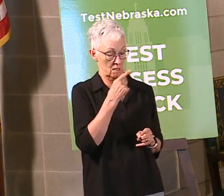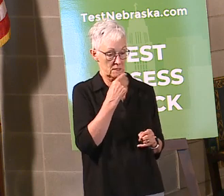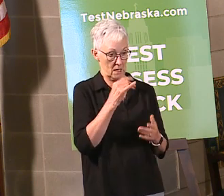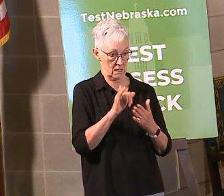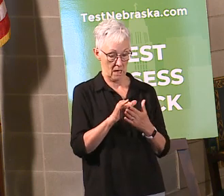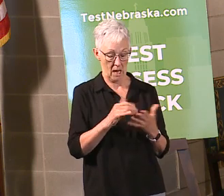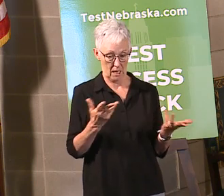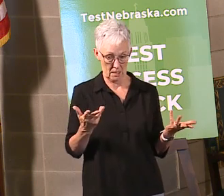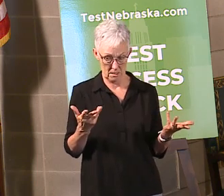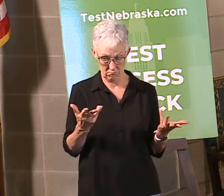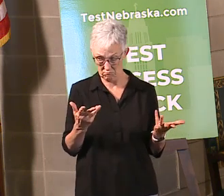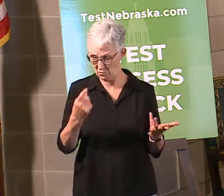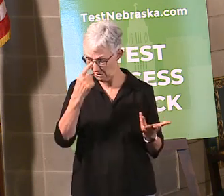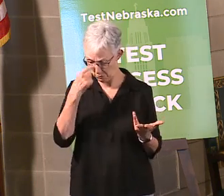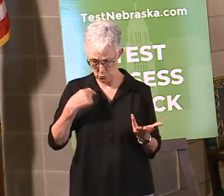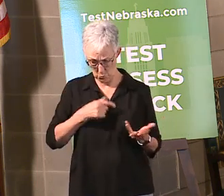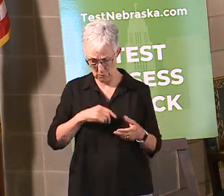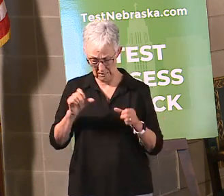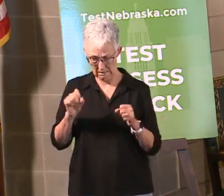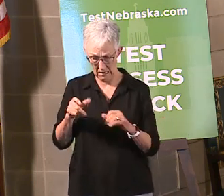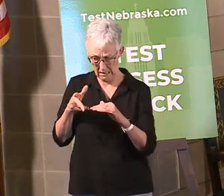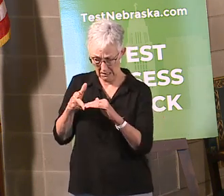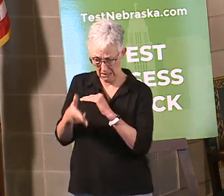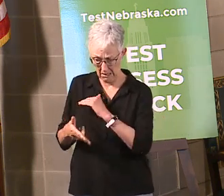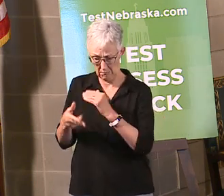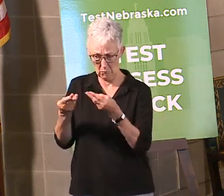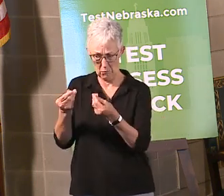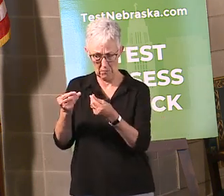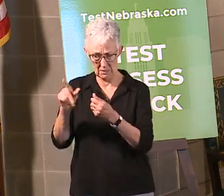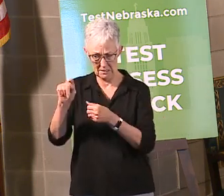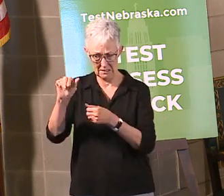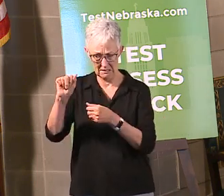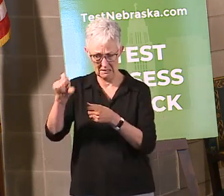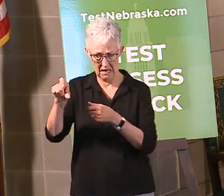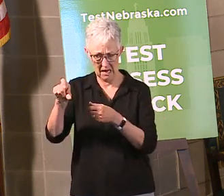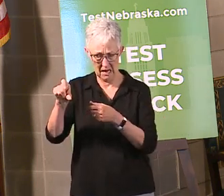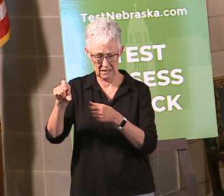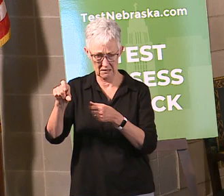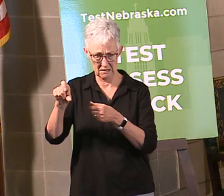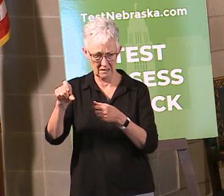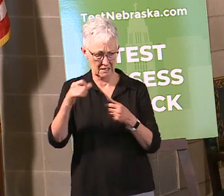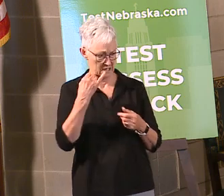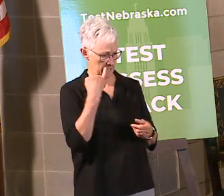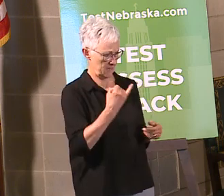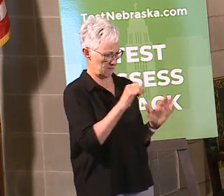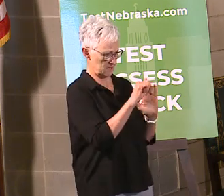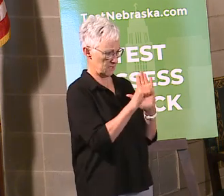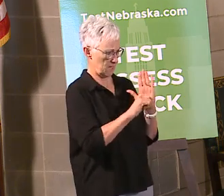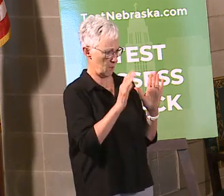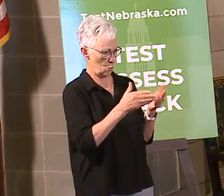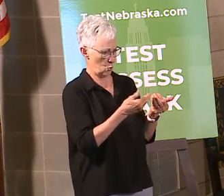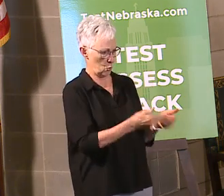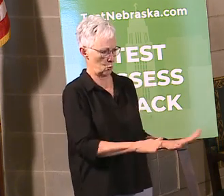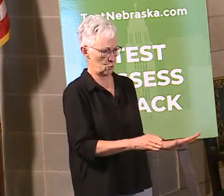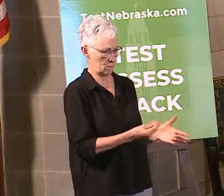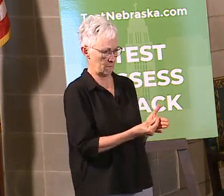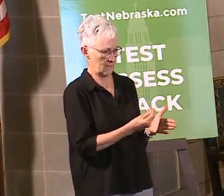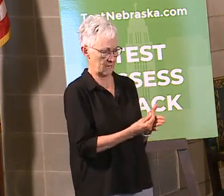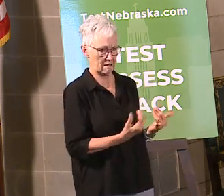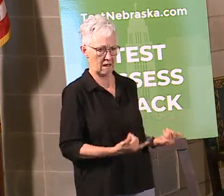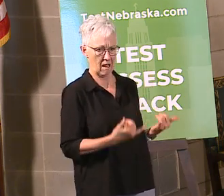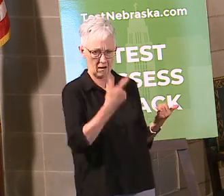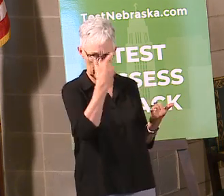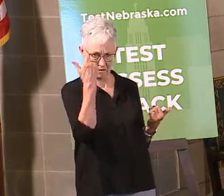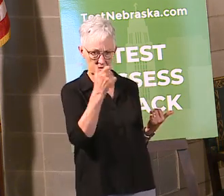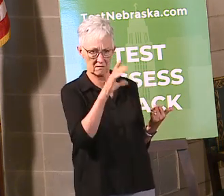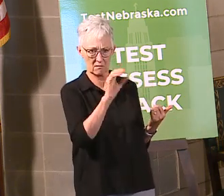was, how feasible is property tax relief, given that we're going to have some loss in revenue? I think certainly that with the loss of